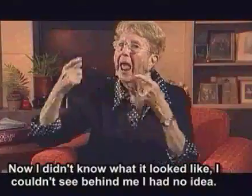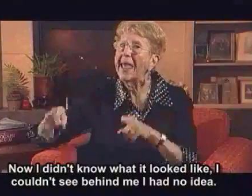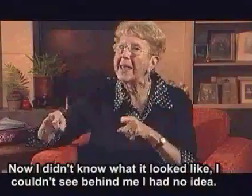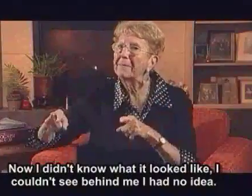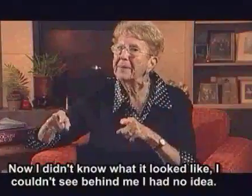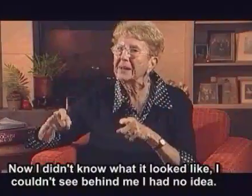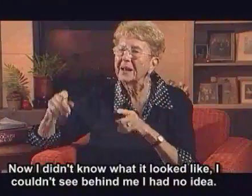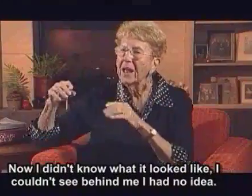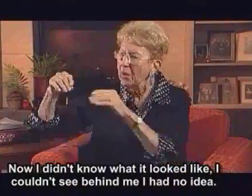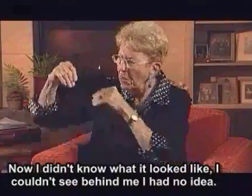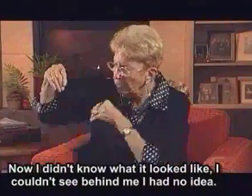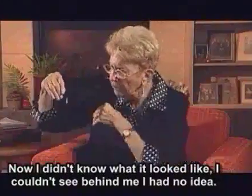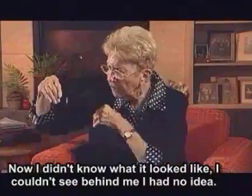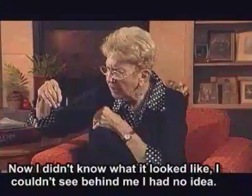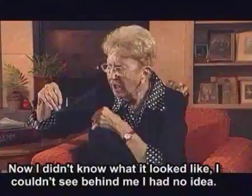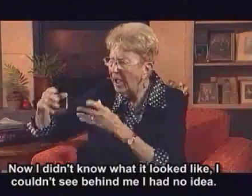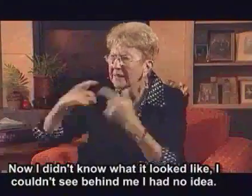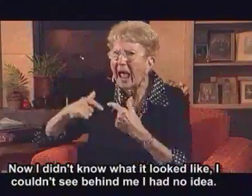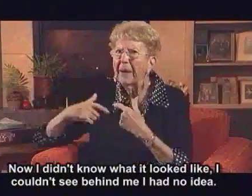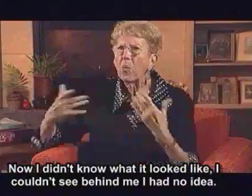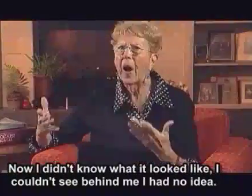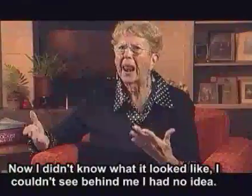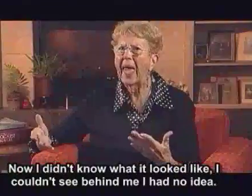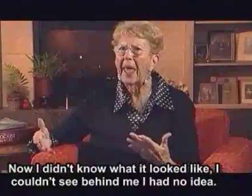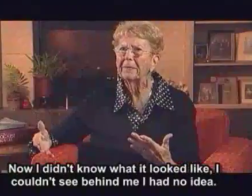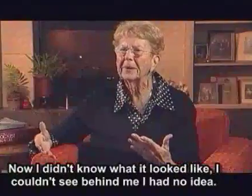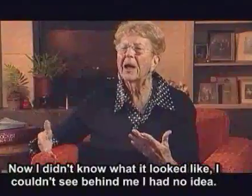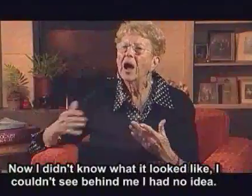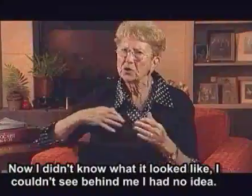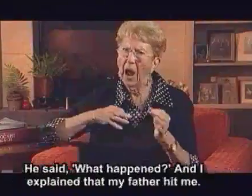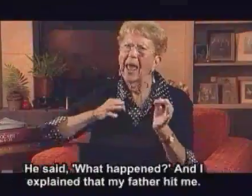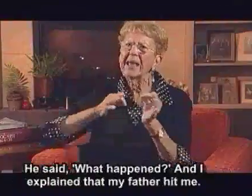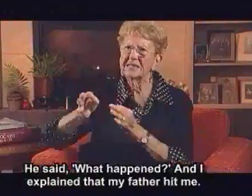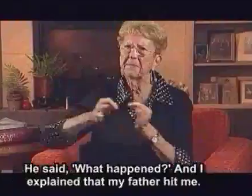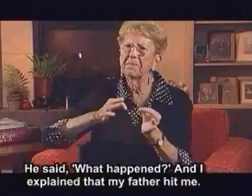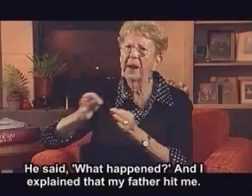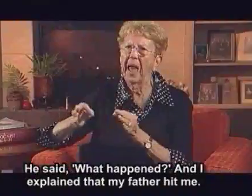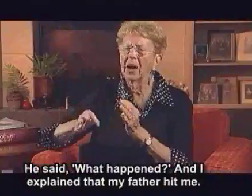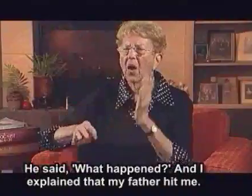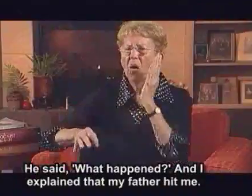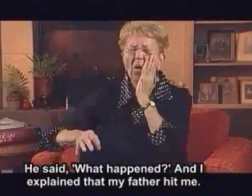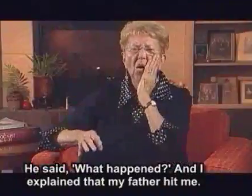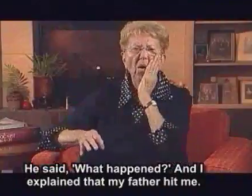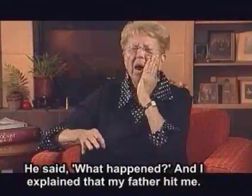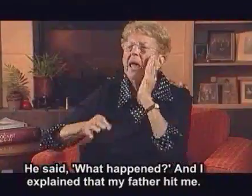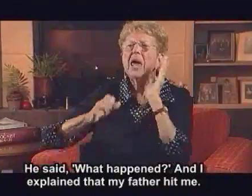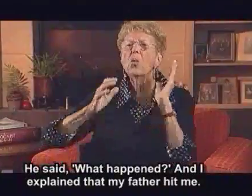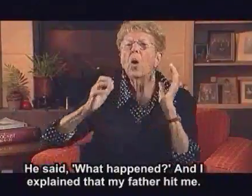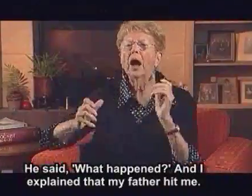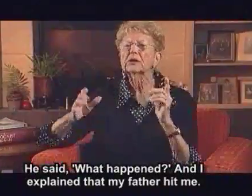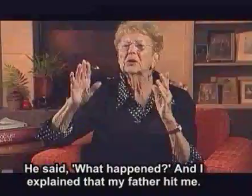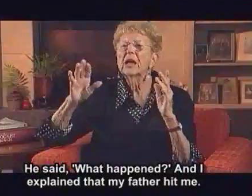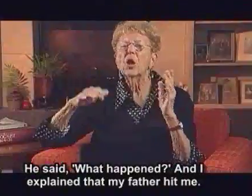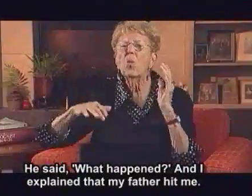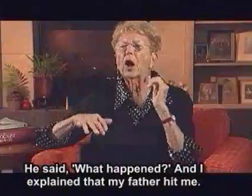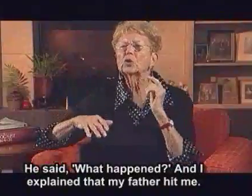Now, I didn't know what it looked like. I couldn't see behind me. I had no idea. And he said, what happened? And I explained that my father hit